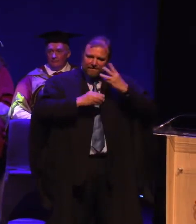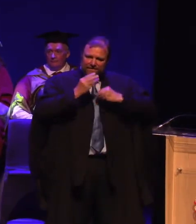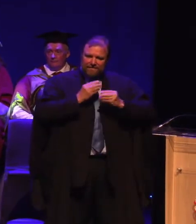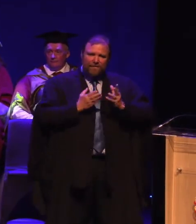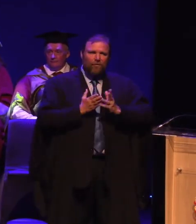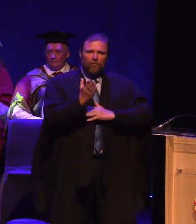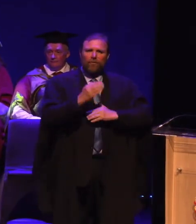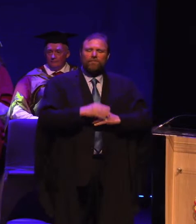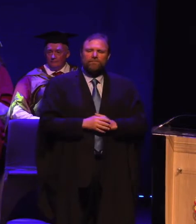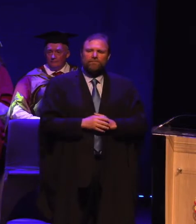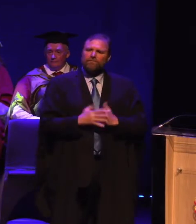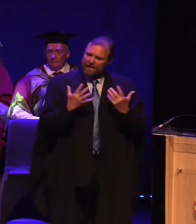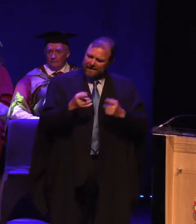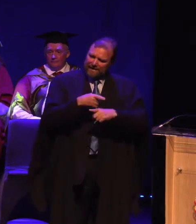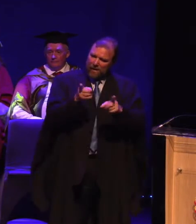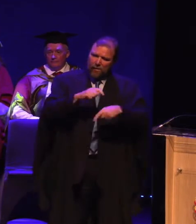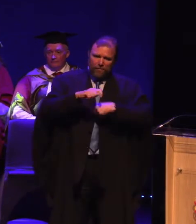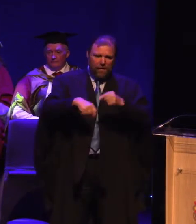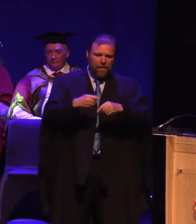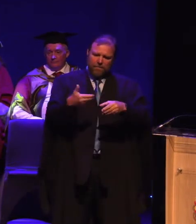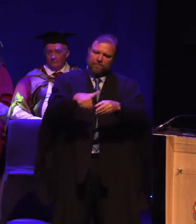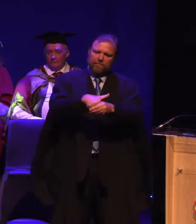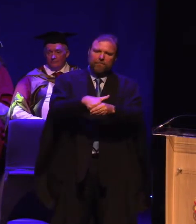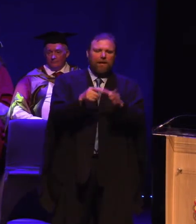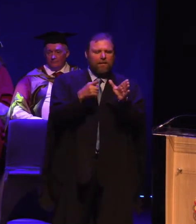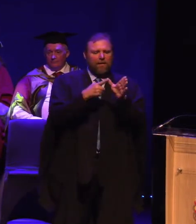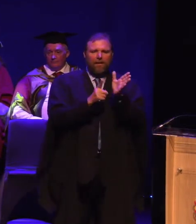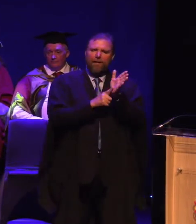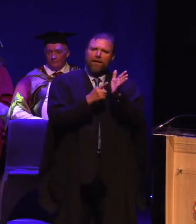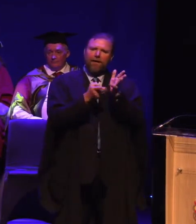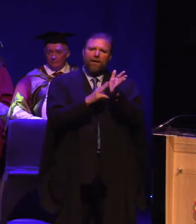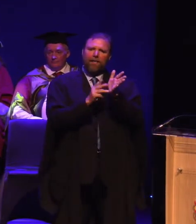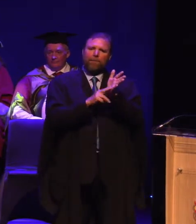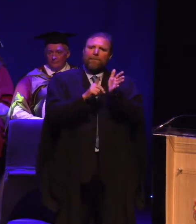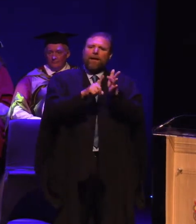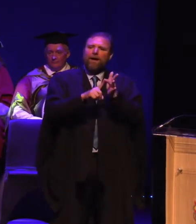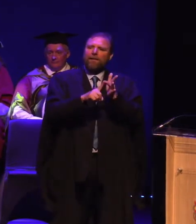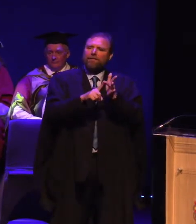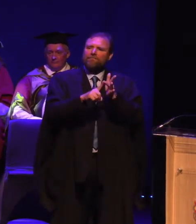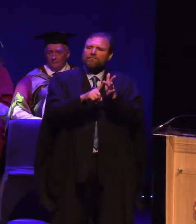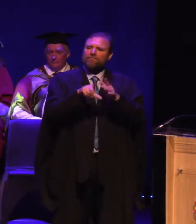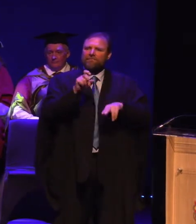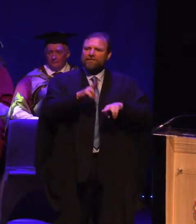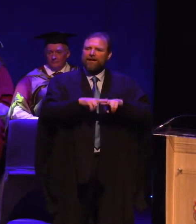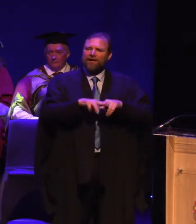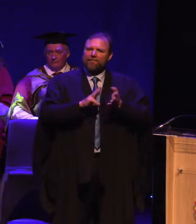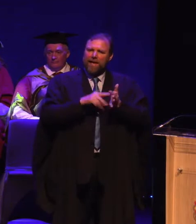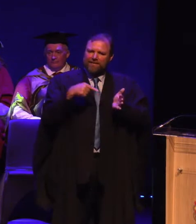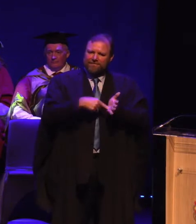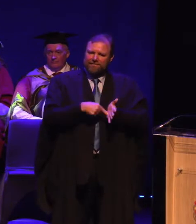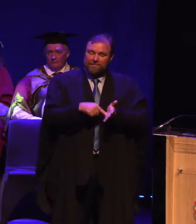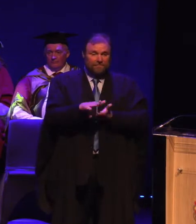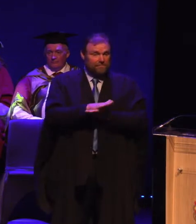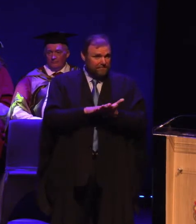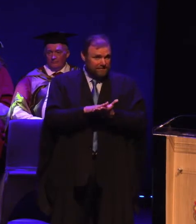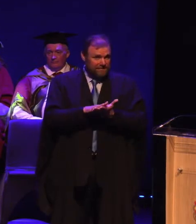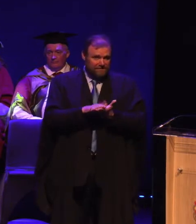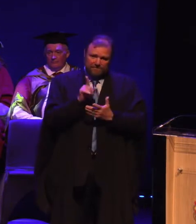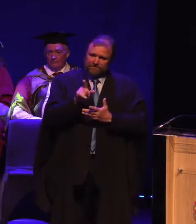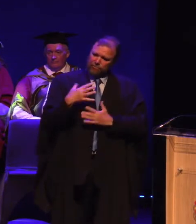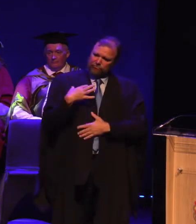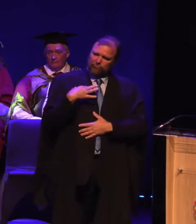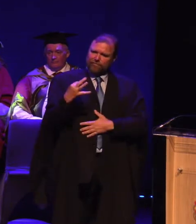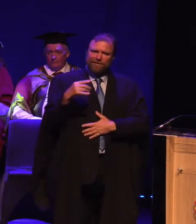now alumni of, and therefore ambassadors for, Cardiff Met University. And